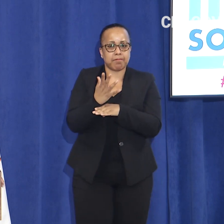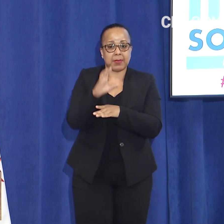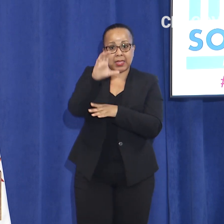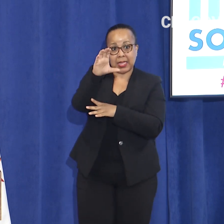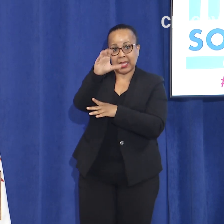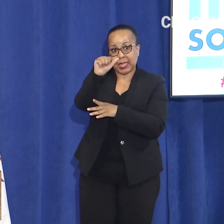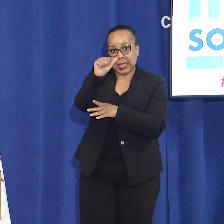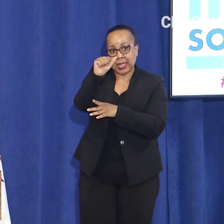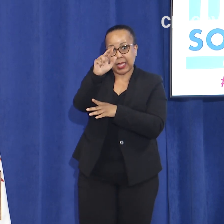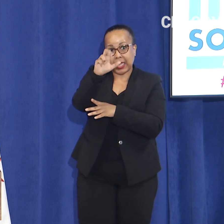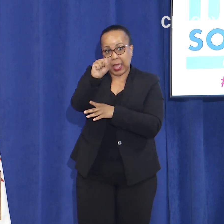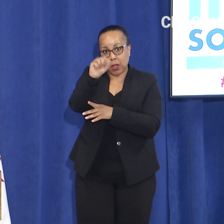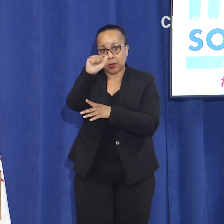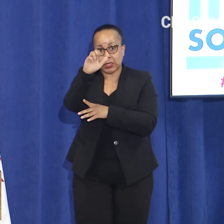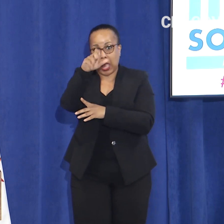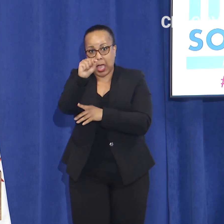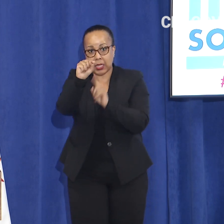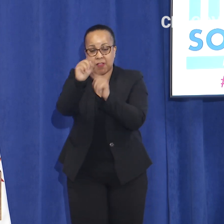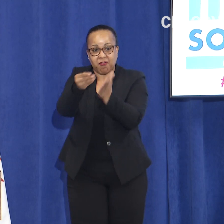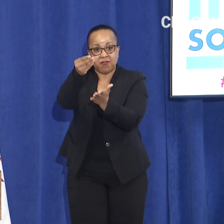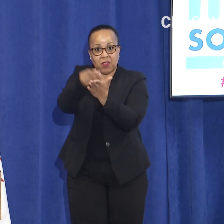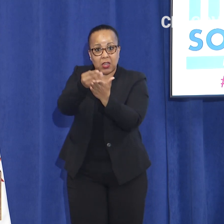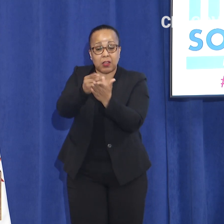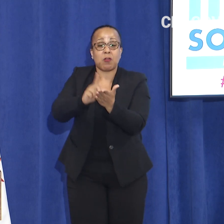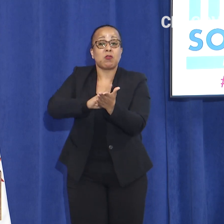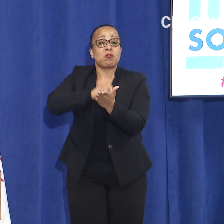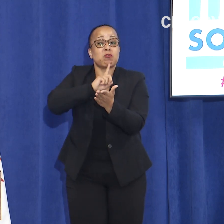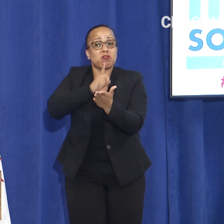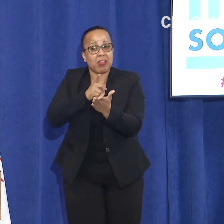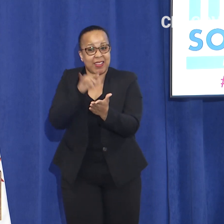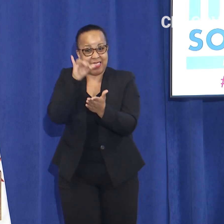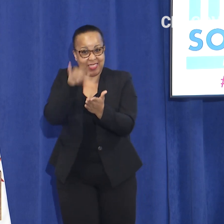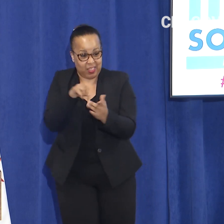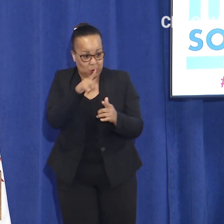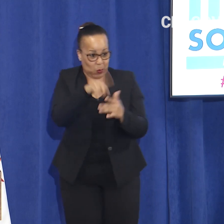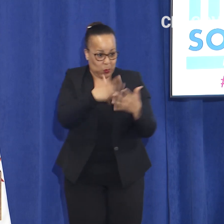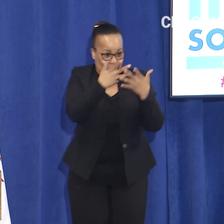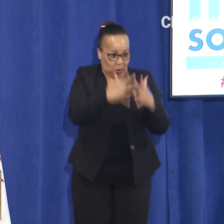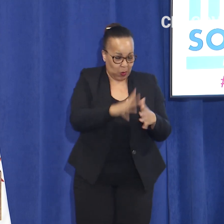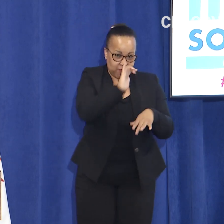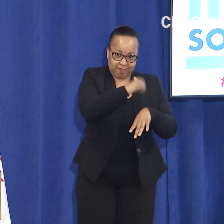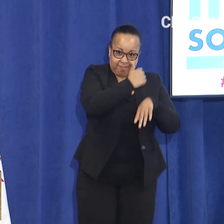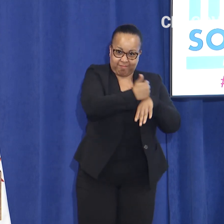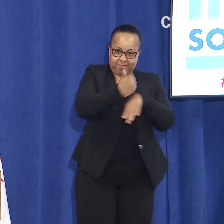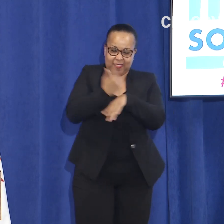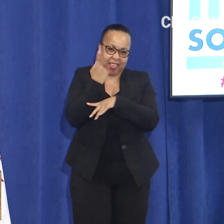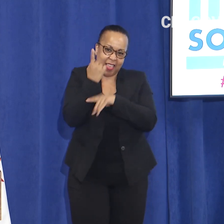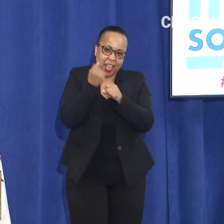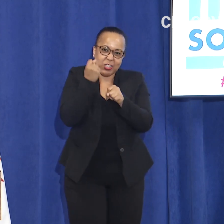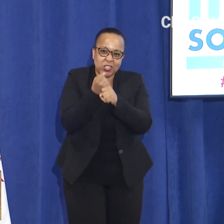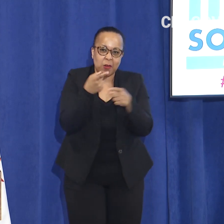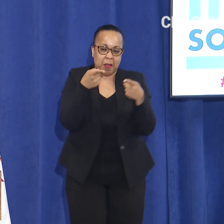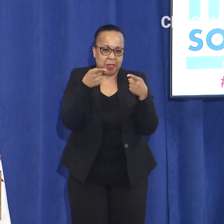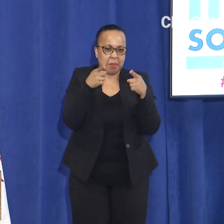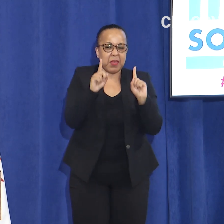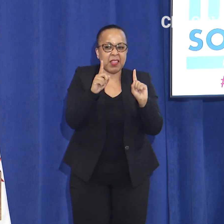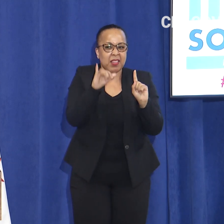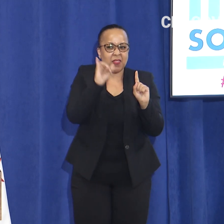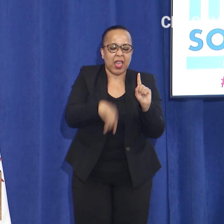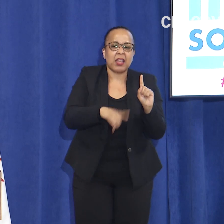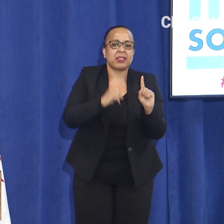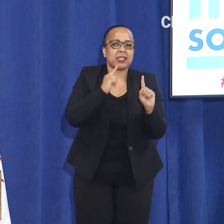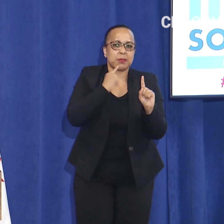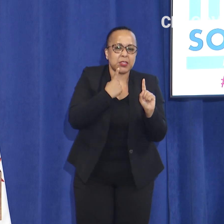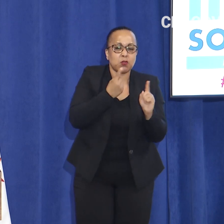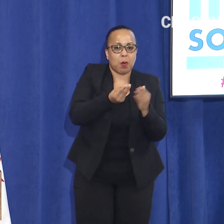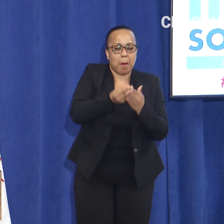Act funding, really is consistent with the values that we laid out last year, even in the midst of a